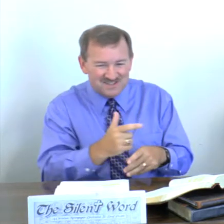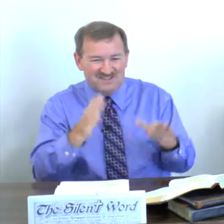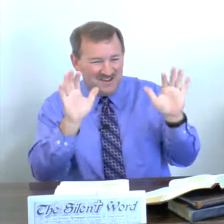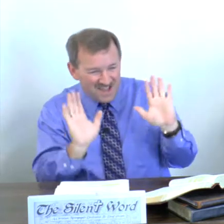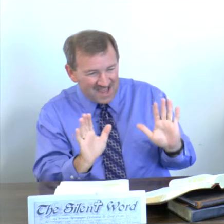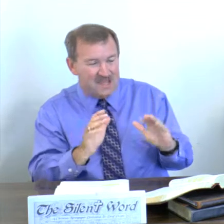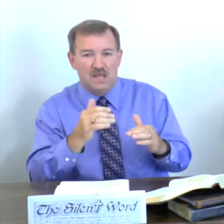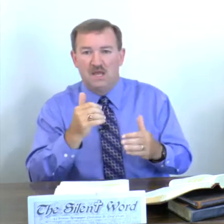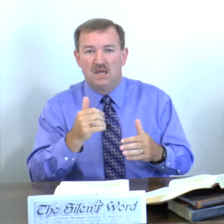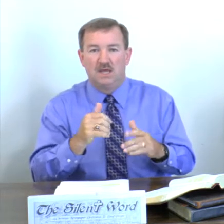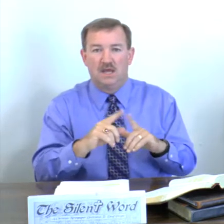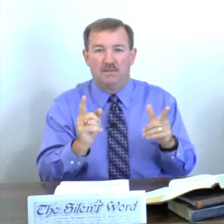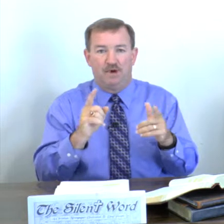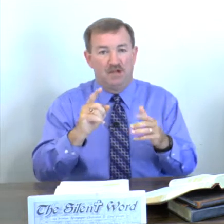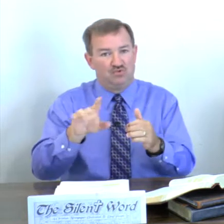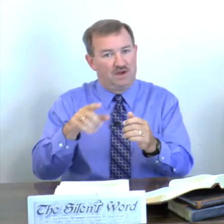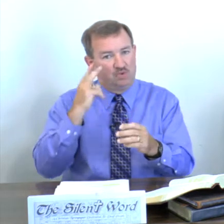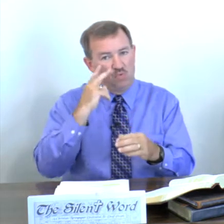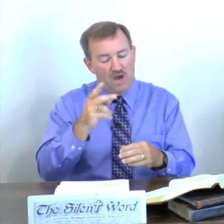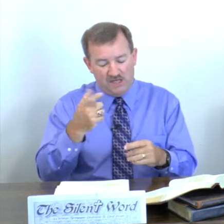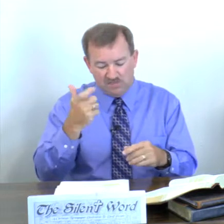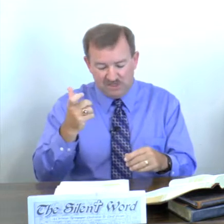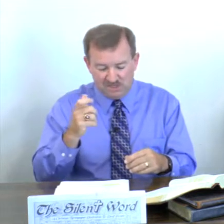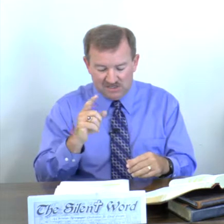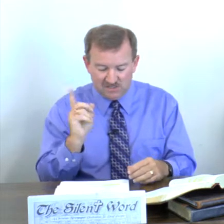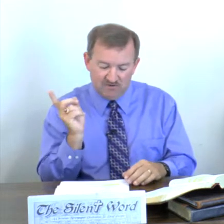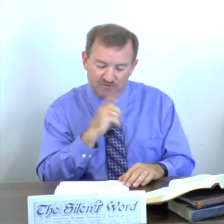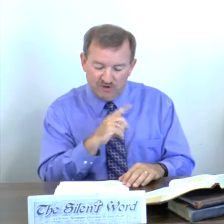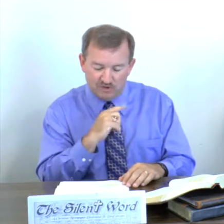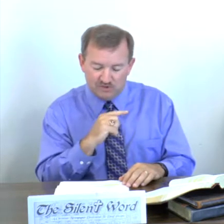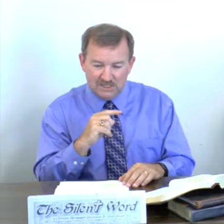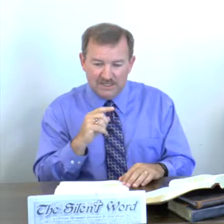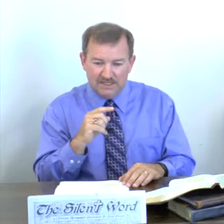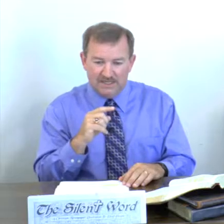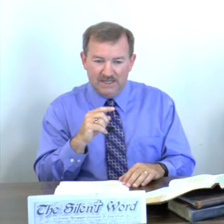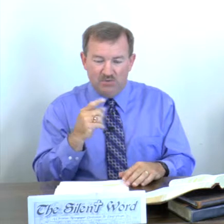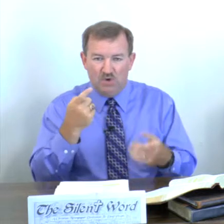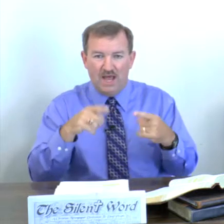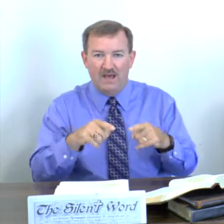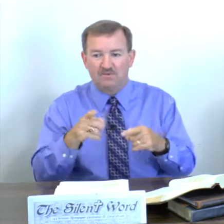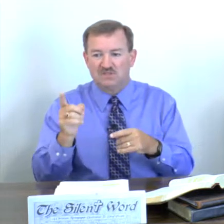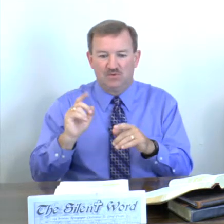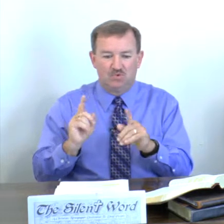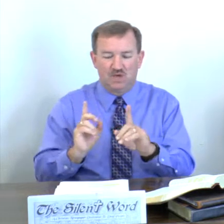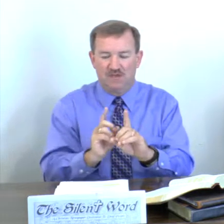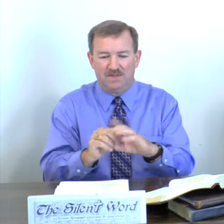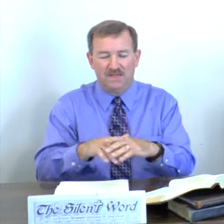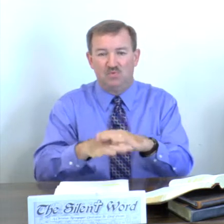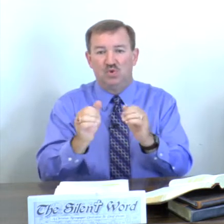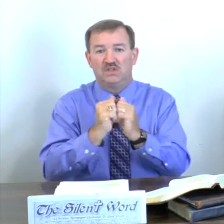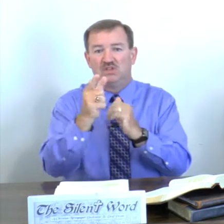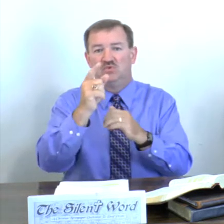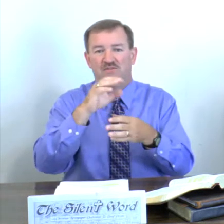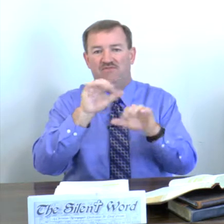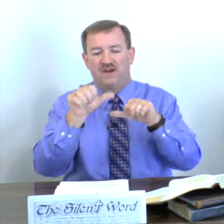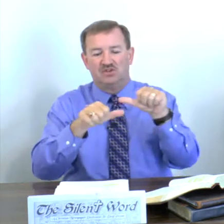sister, hey. But you have to watch because they're false. And what happens, they will come in with you and